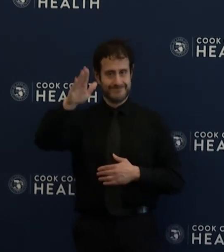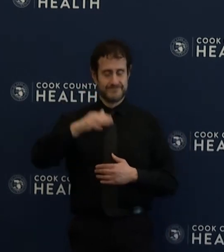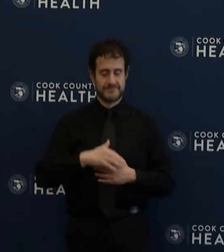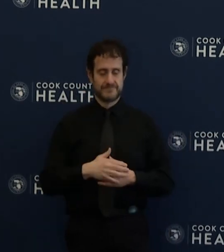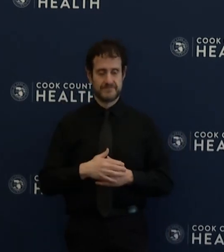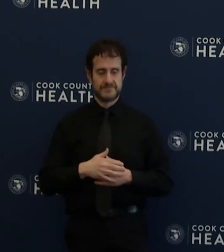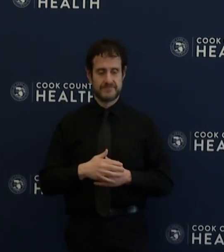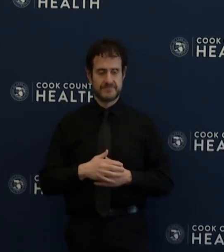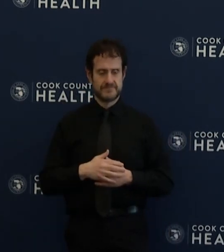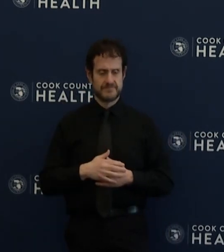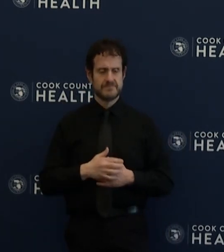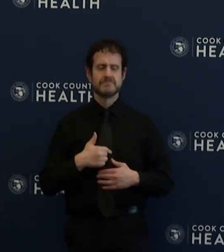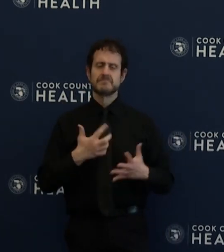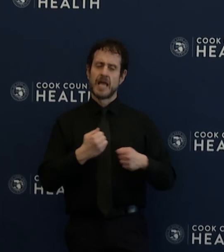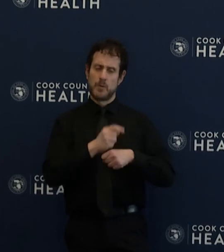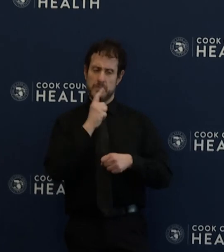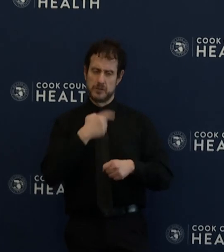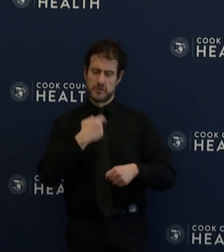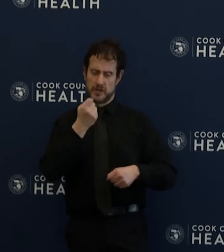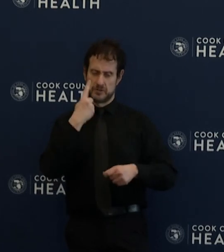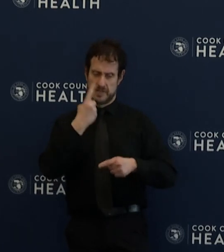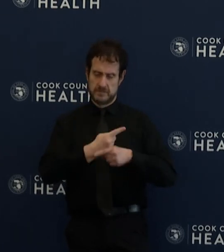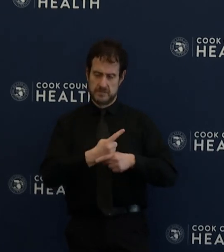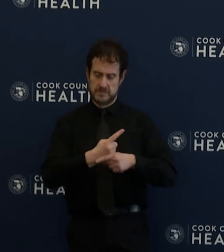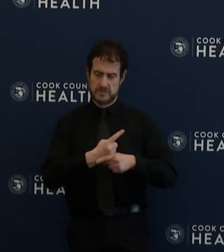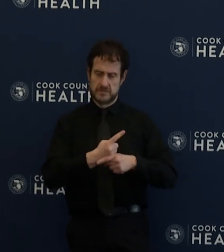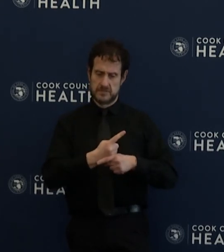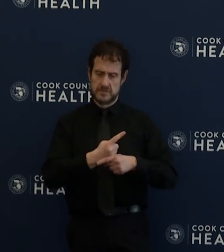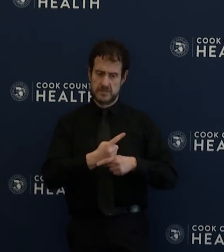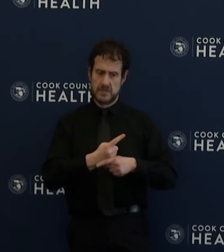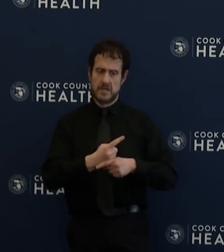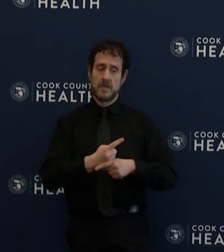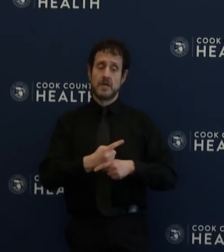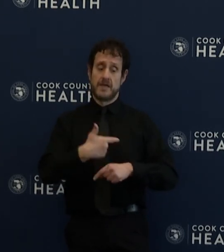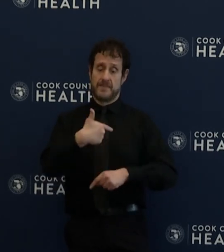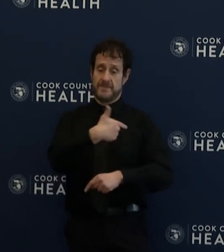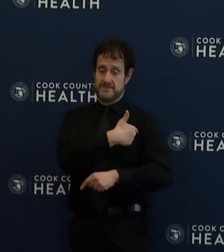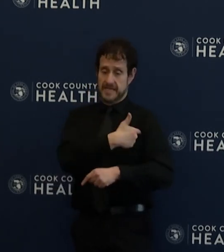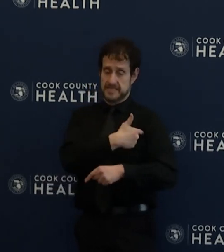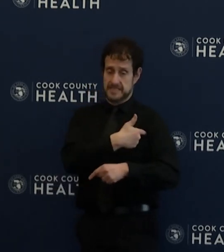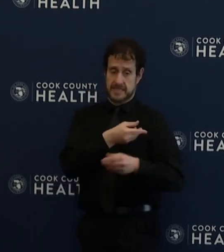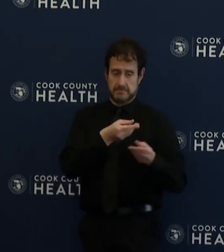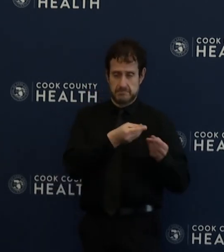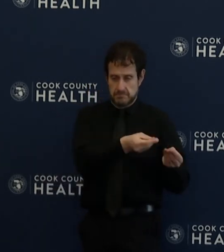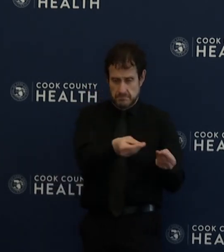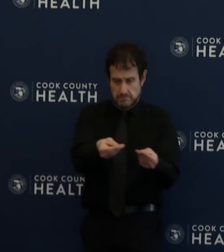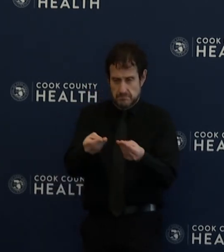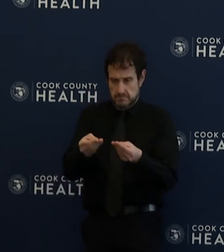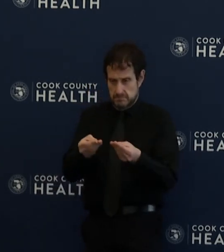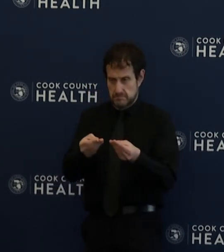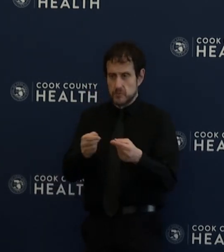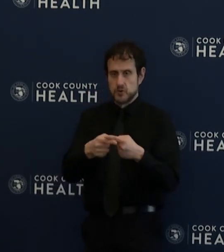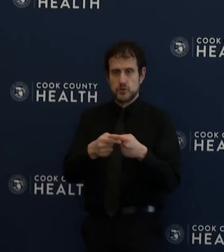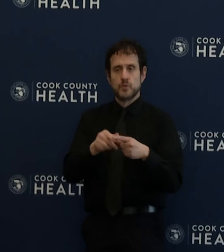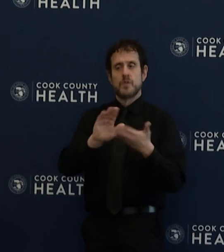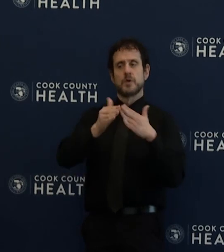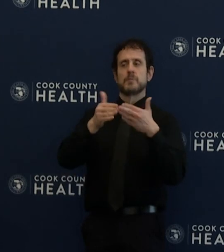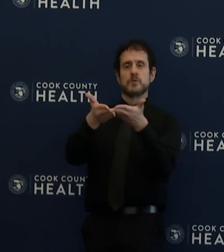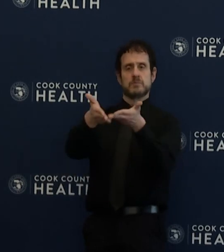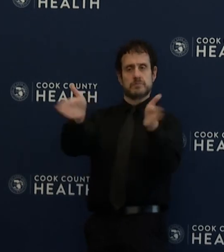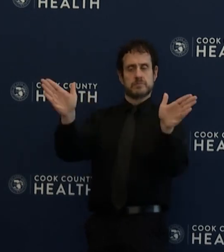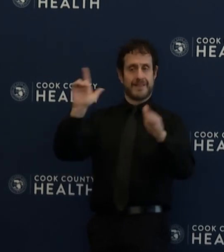Hi. So I want to make sure I'm understanding this. When we are rolling this out to the community, the larger